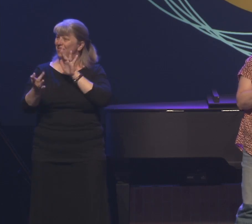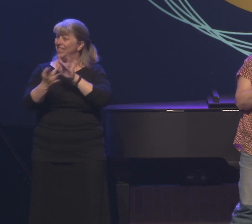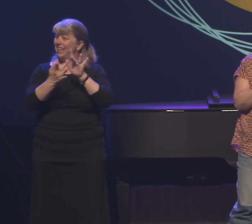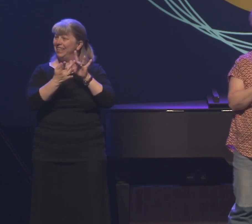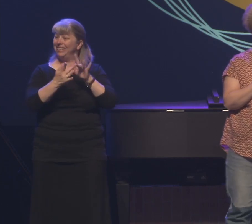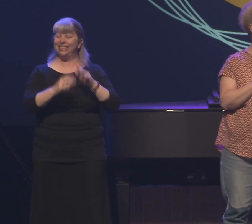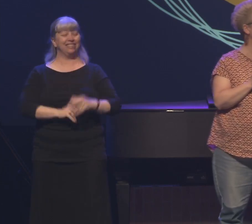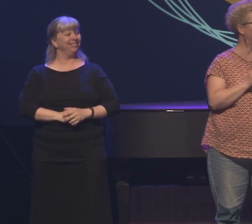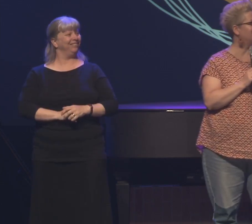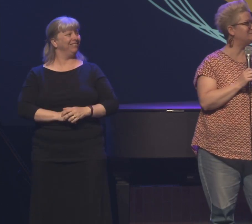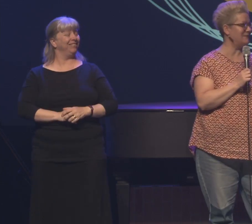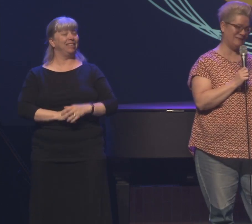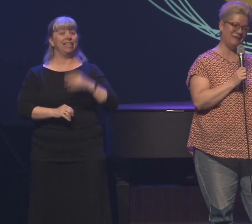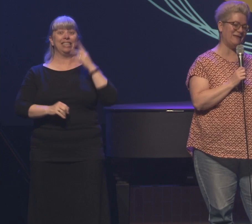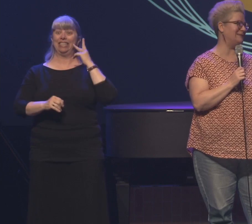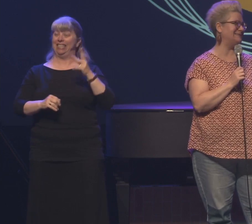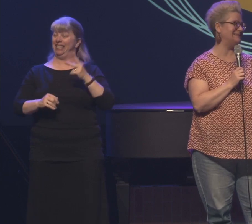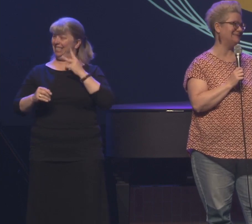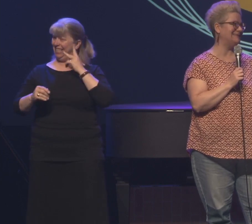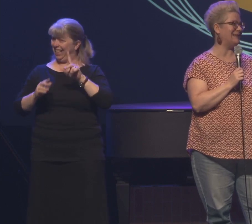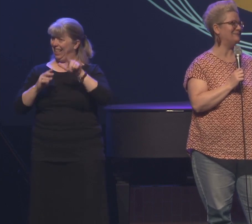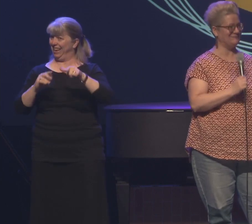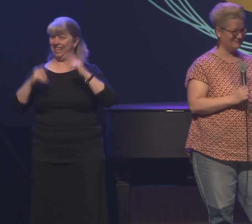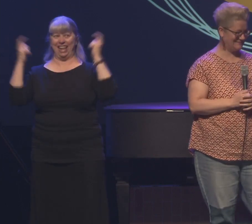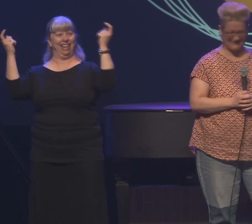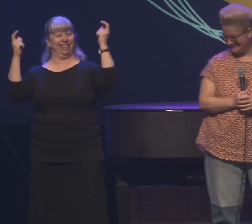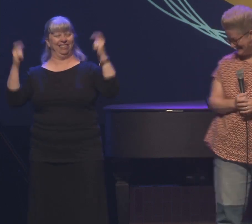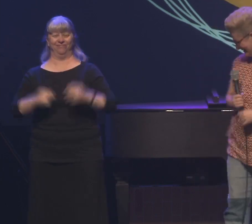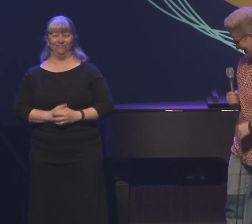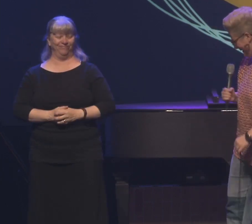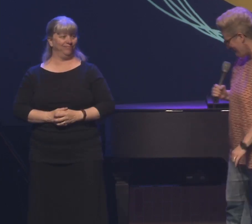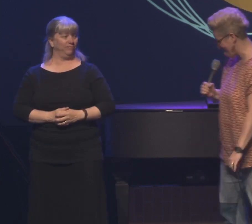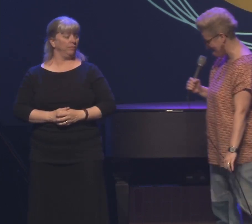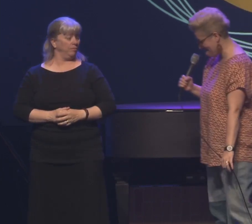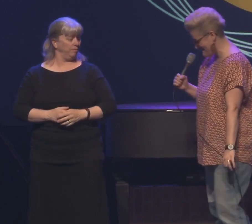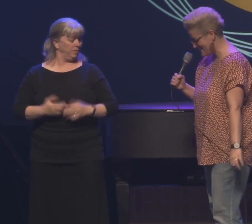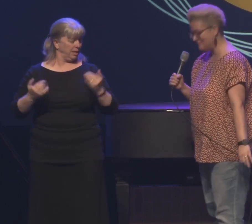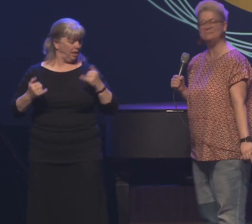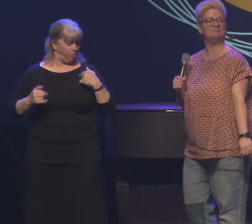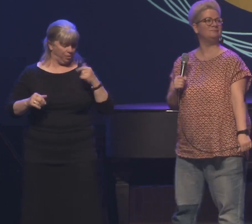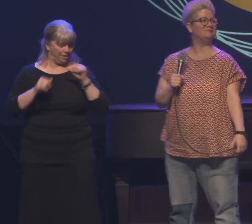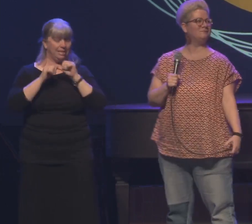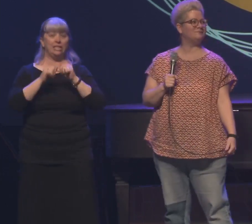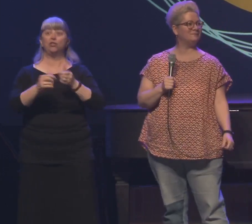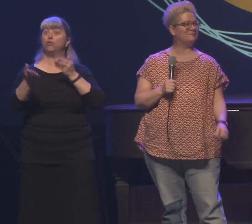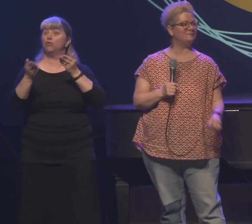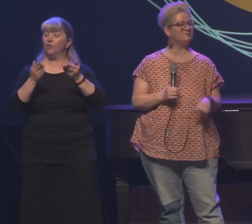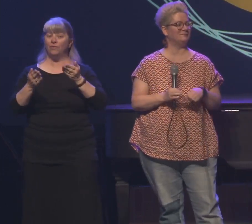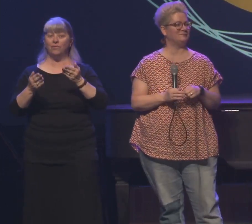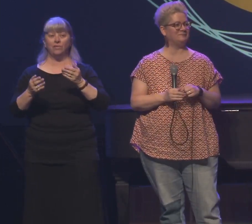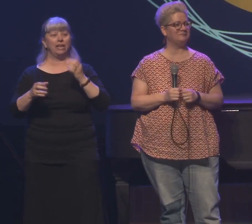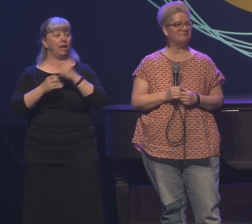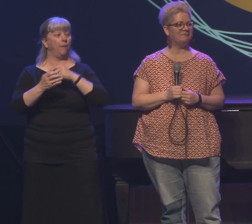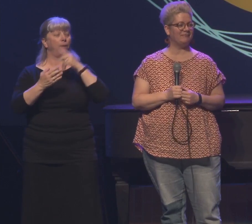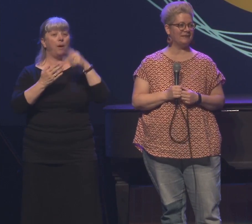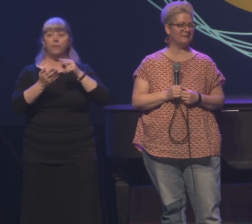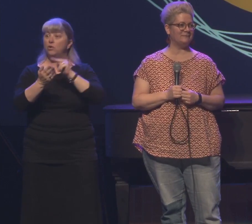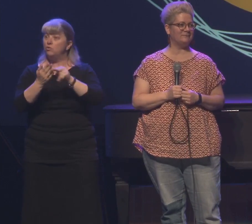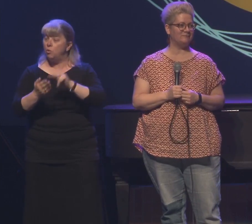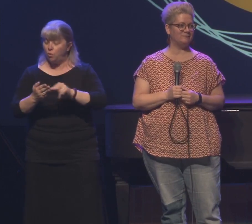right. Yeah. And we'll see you. We'll see you there. At the gala. Yeah. So we're going to continue our service, so grab those program